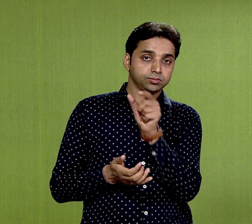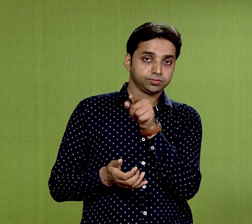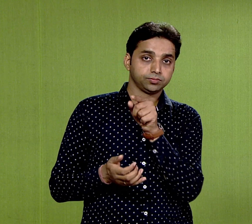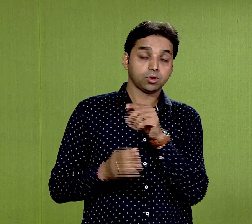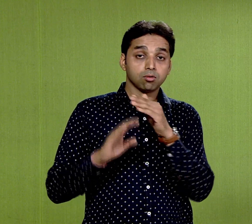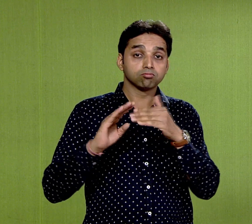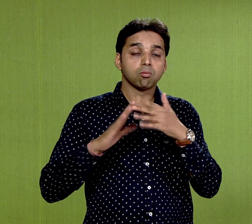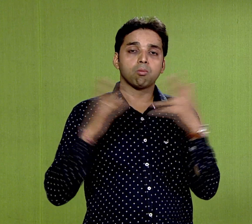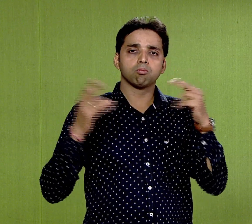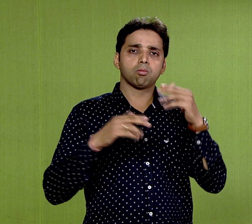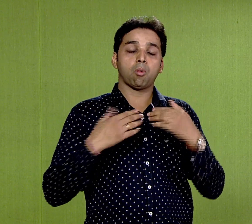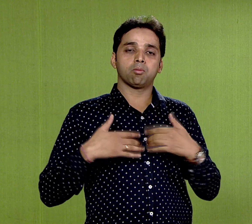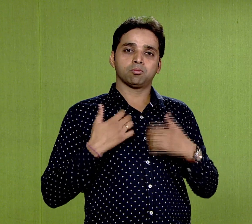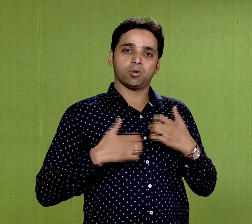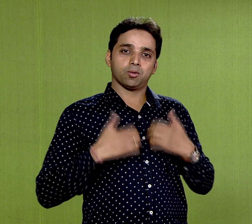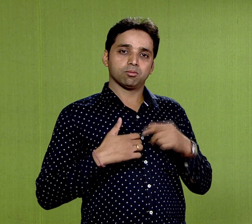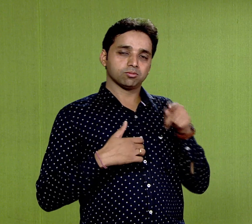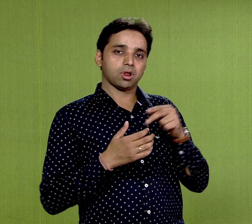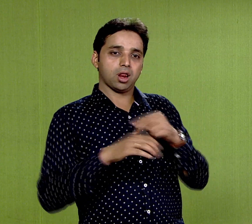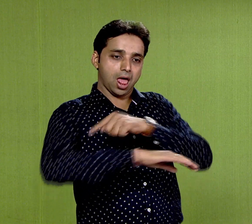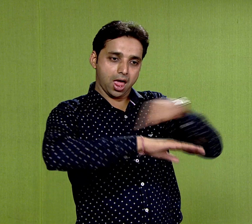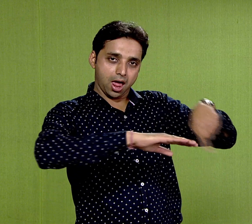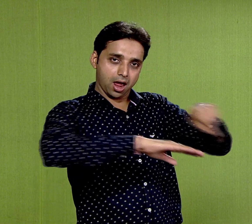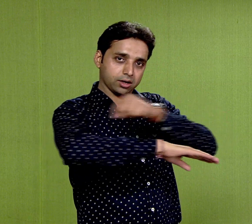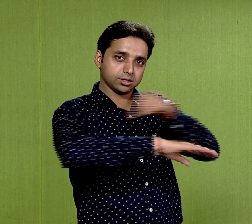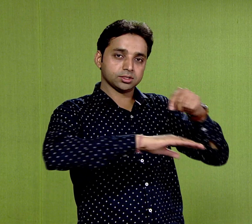was more interested in architectural splendors,